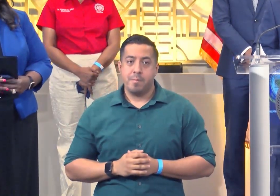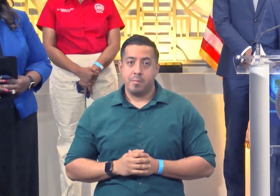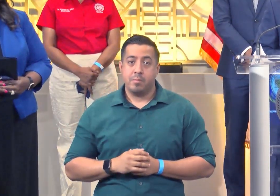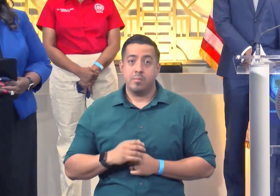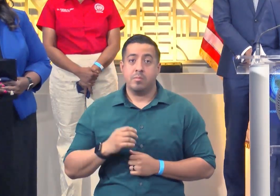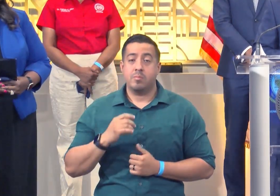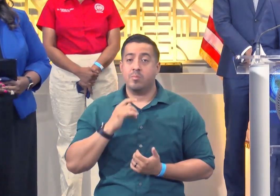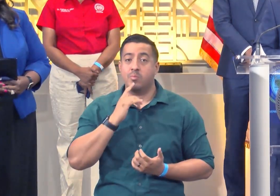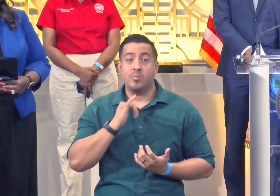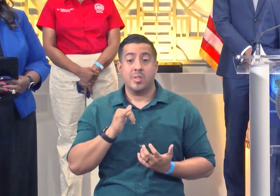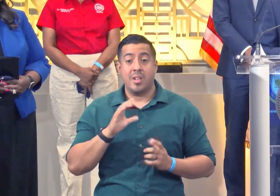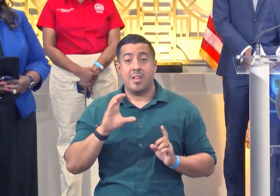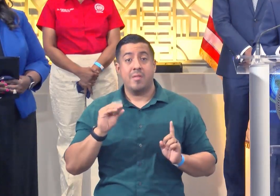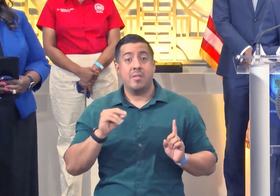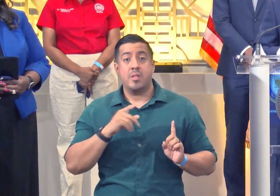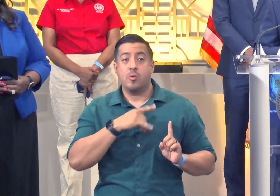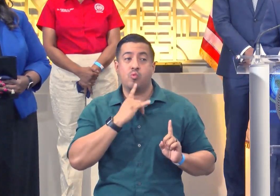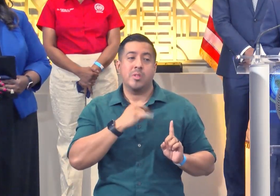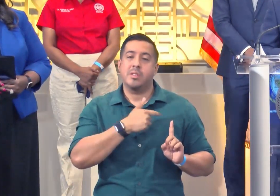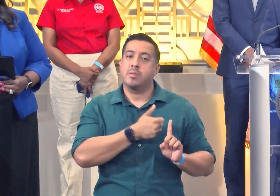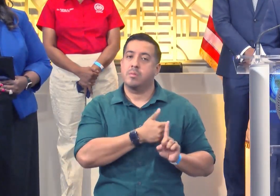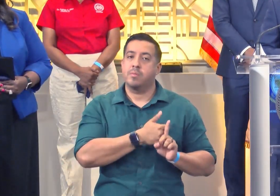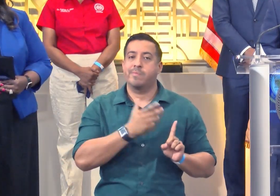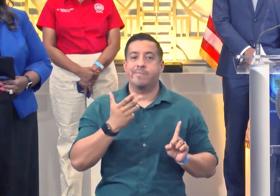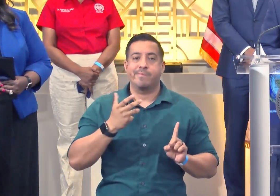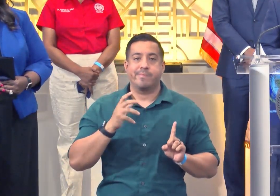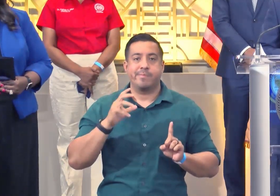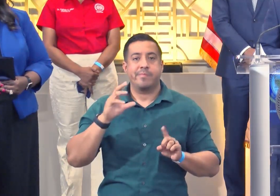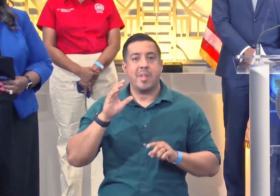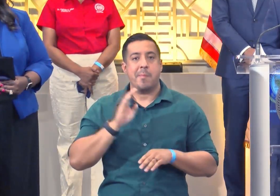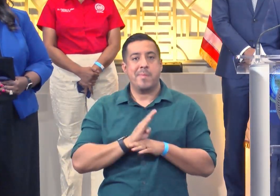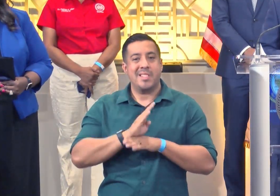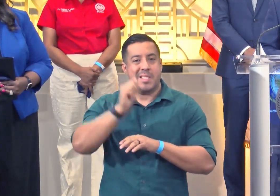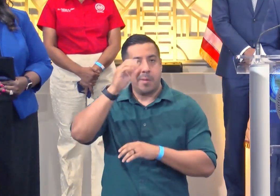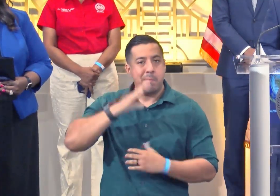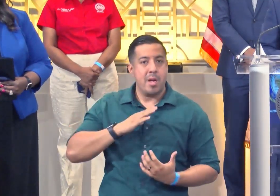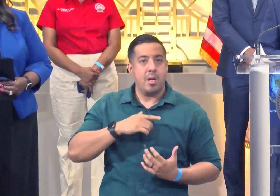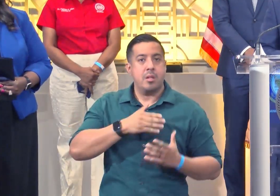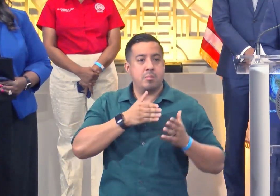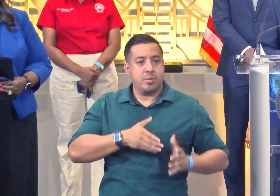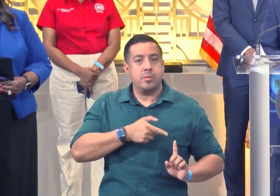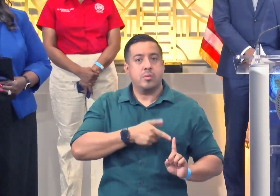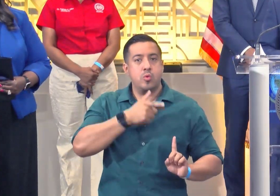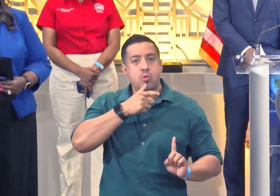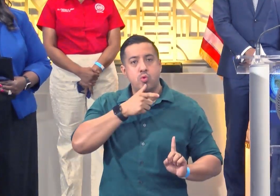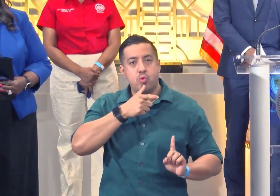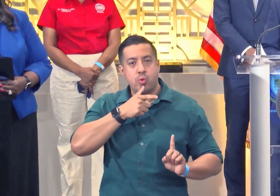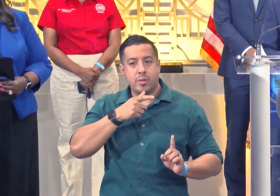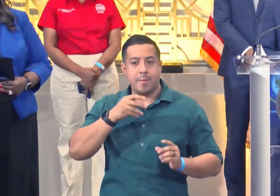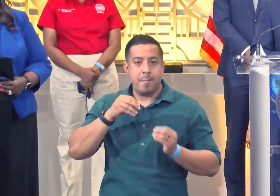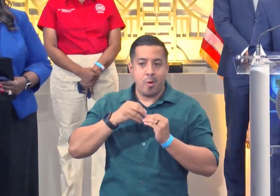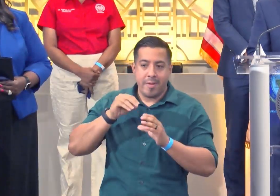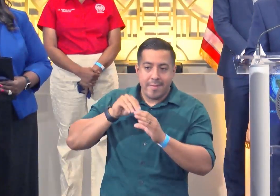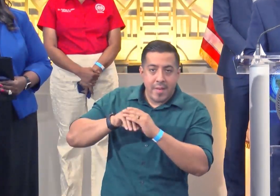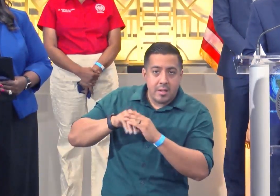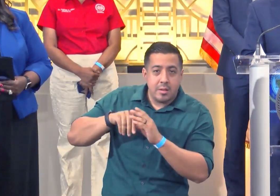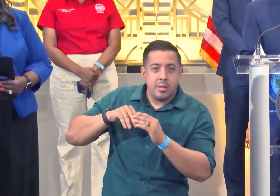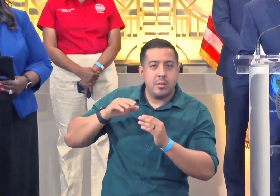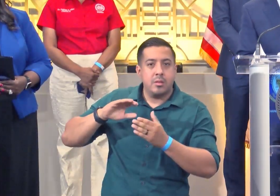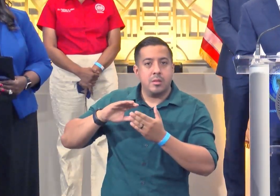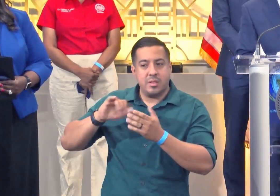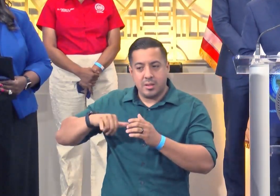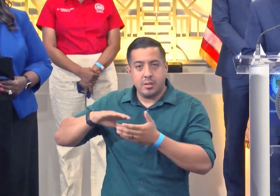day, 50 is a businessman who is interested in investing in this city, creating jobs,